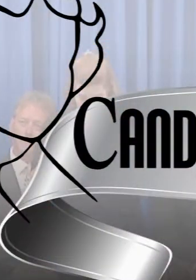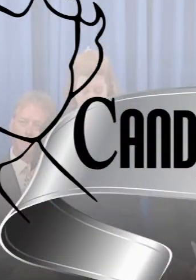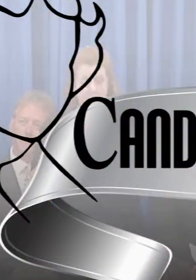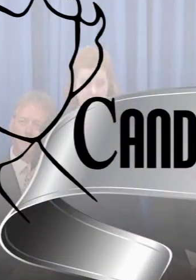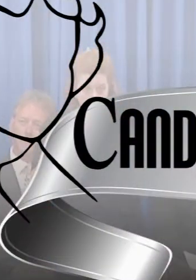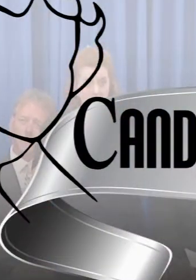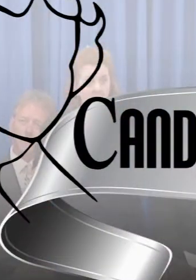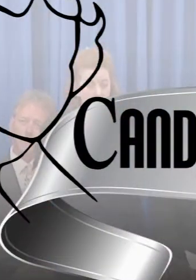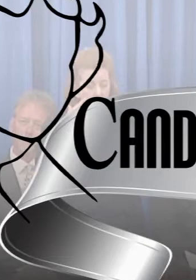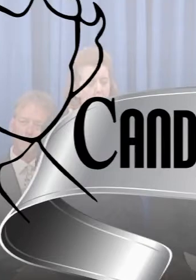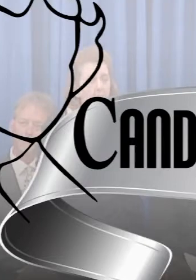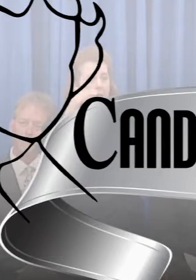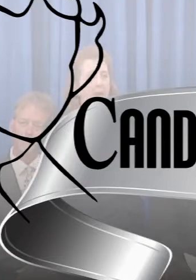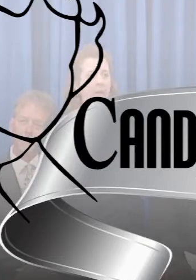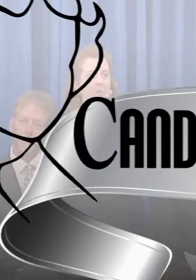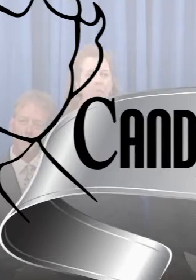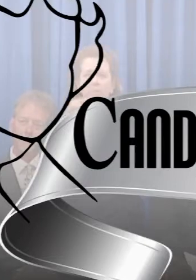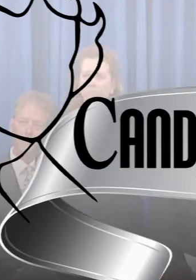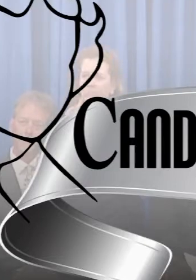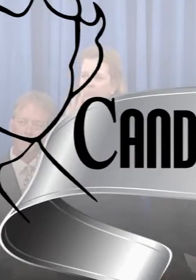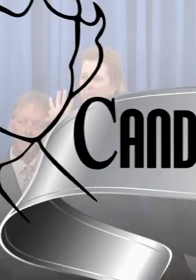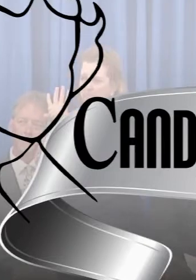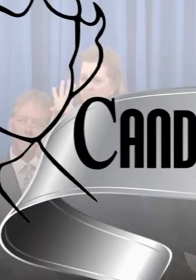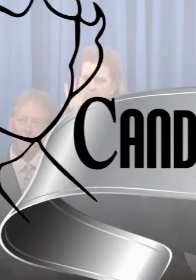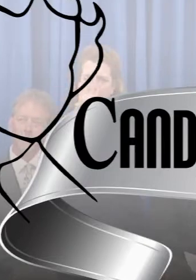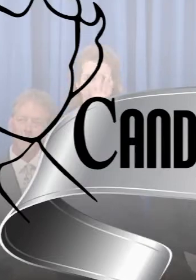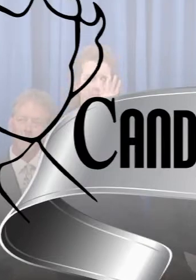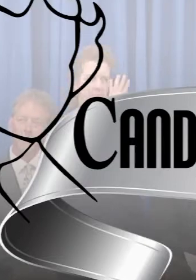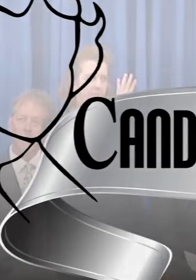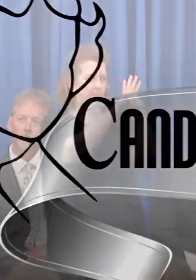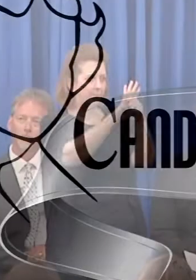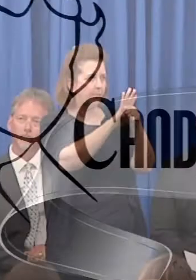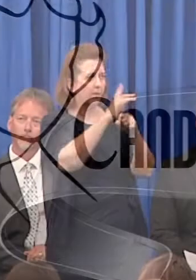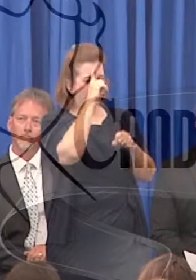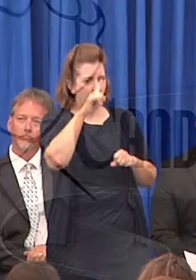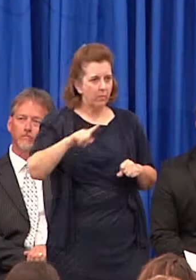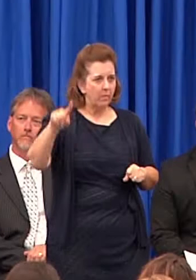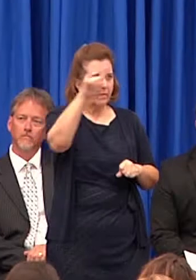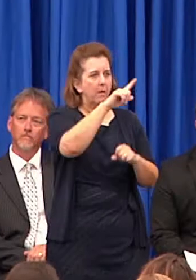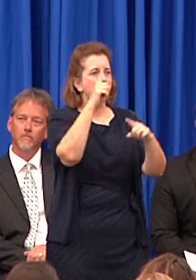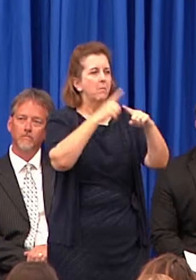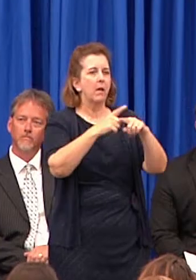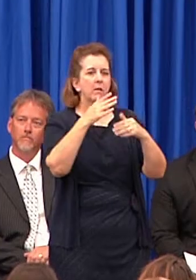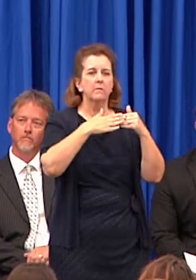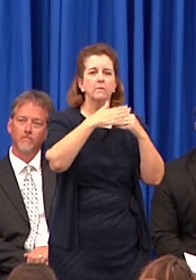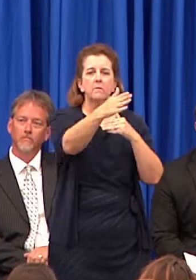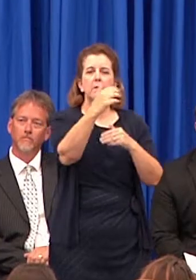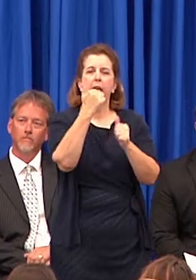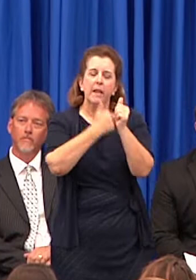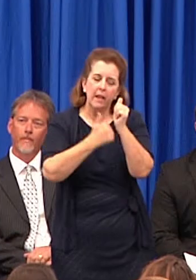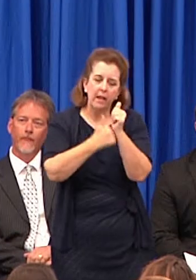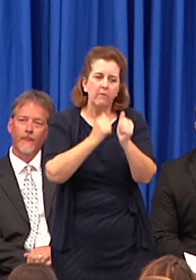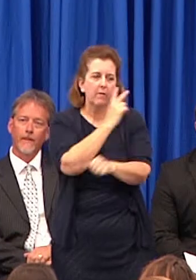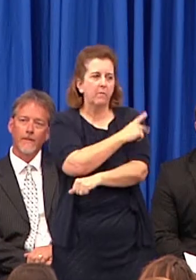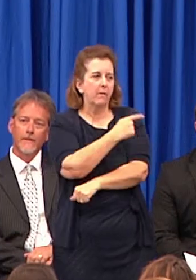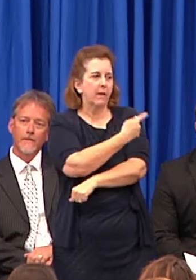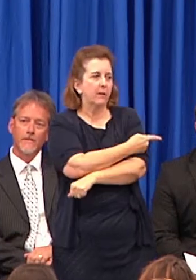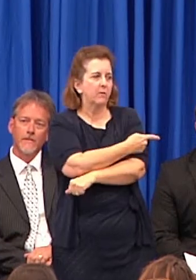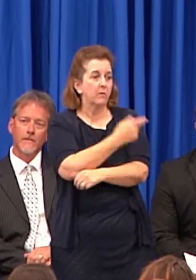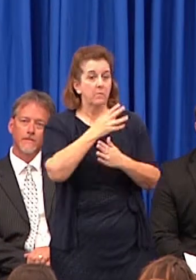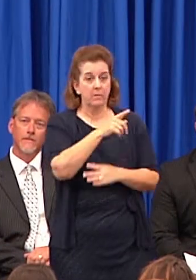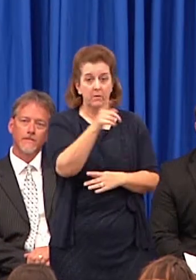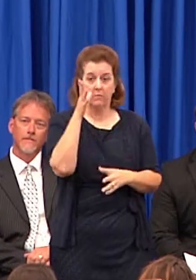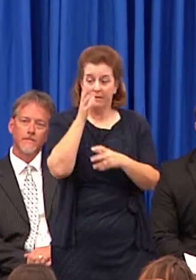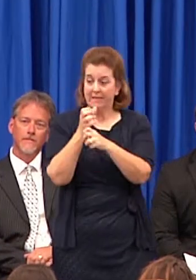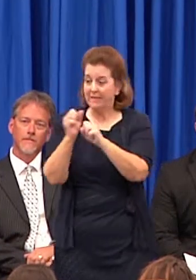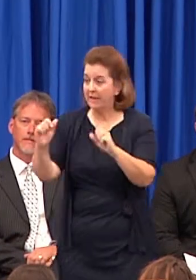hold high standards, but to each person here and to every patient that you care for in the future. You may be the person who will save their life